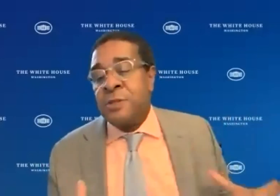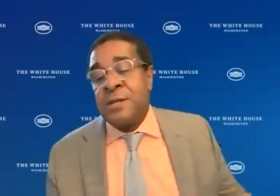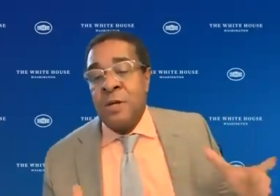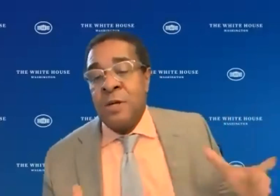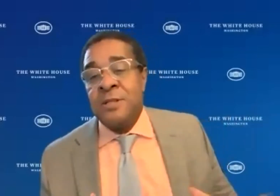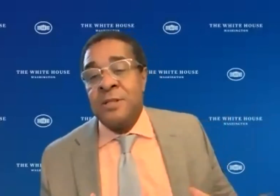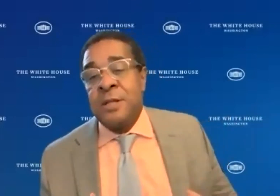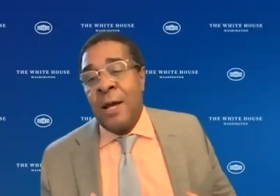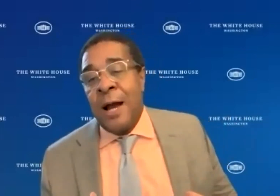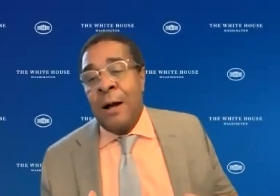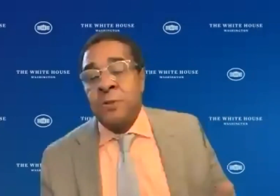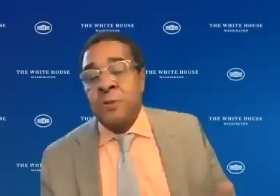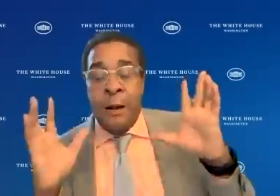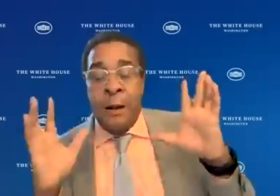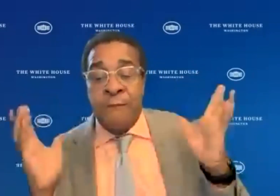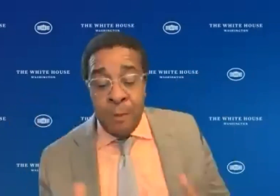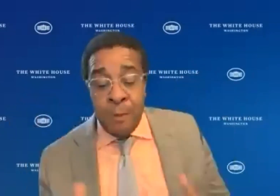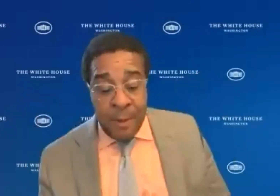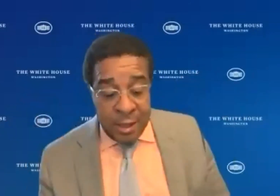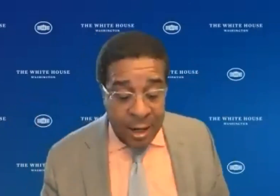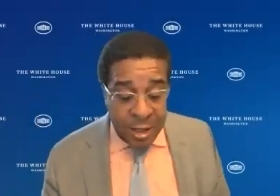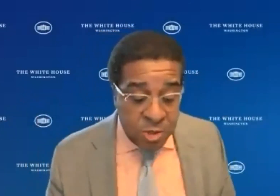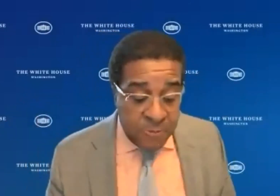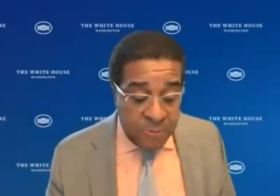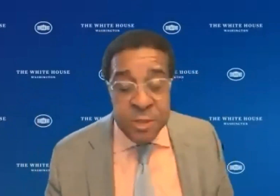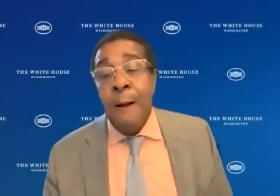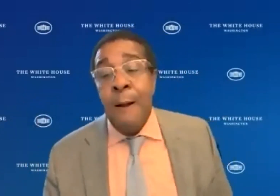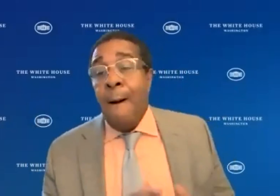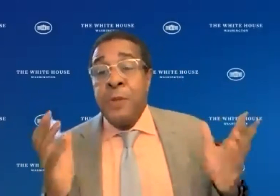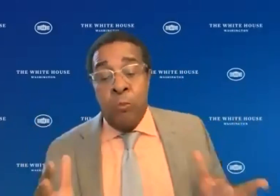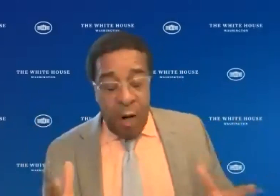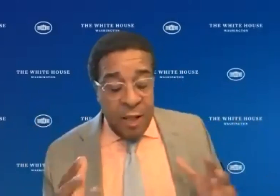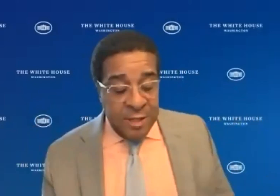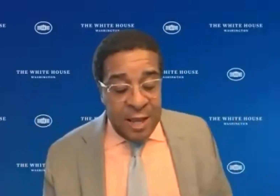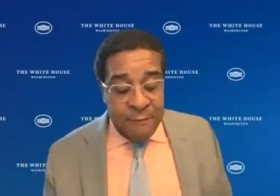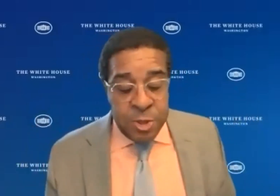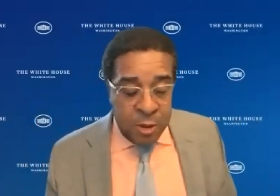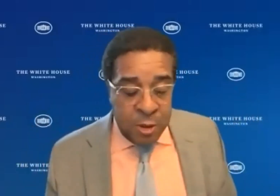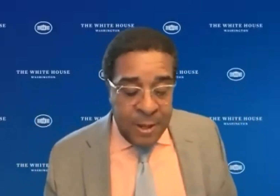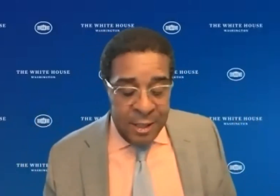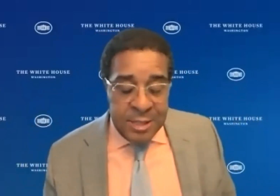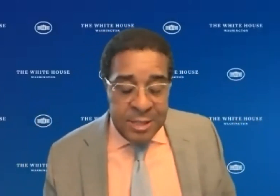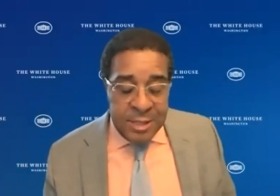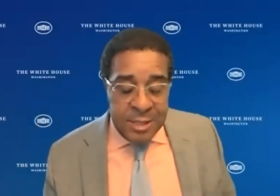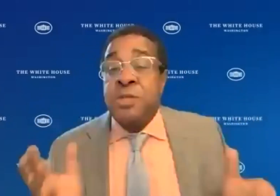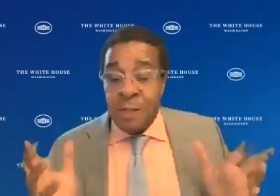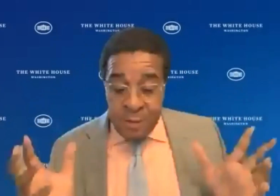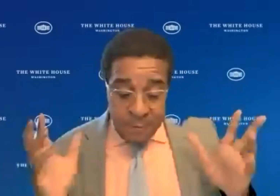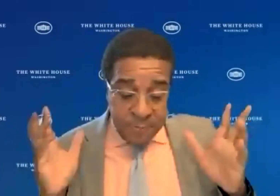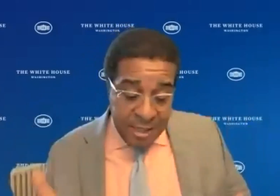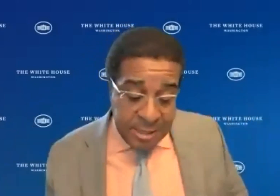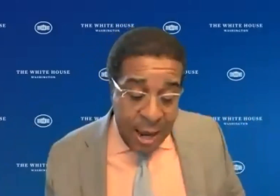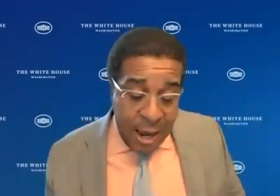their roles as coordinators at the White House for the monkeypox response. One of the things I've been thrilled about is they